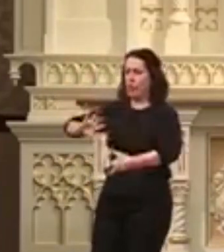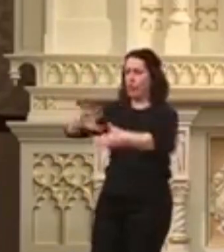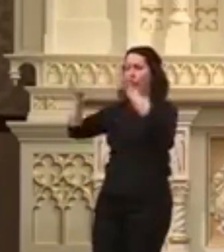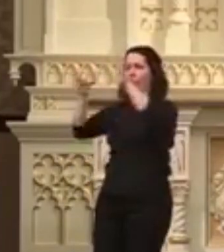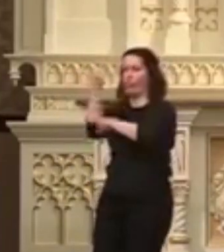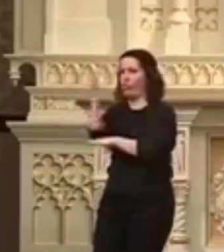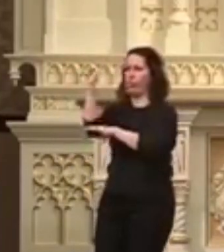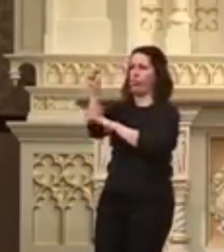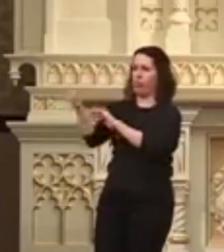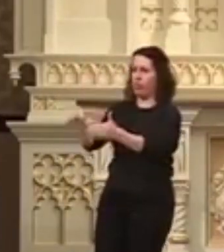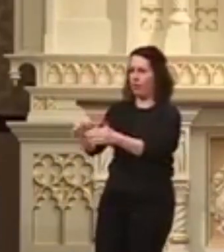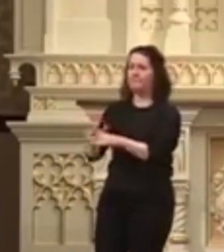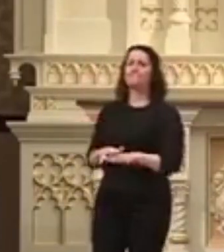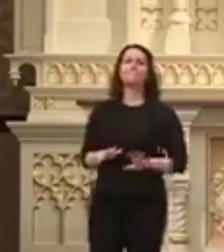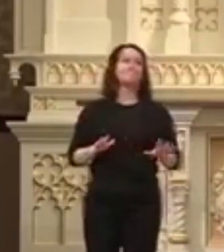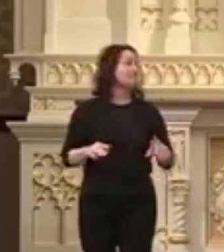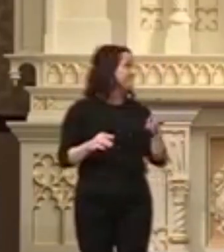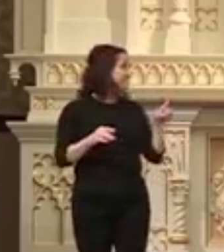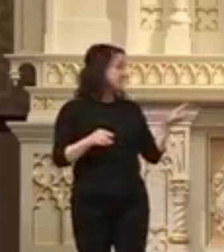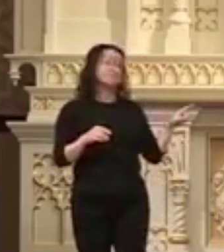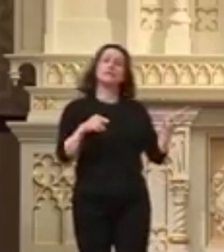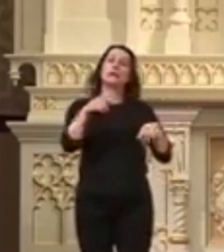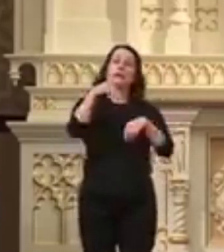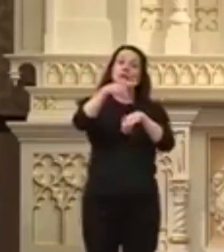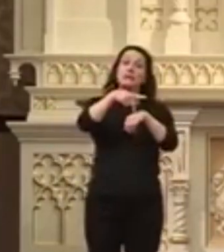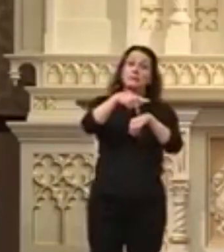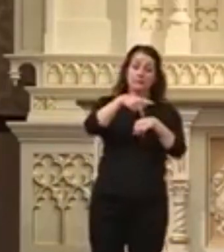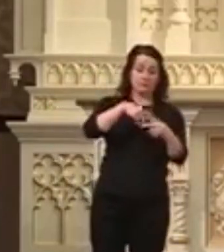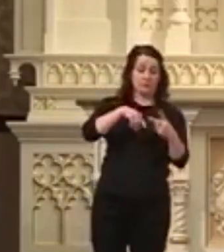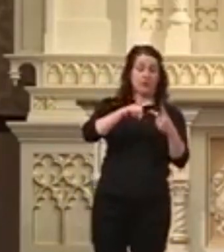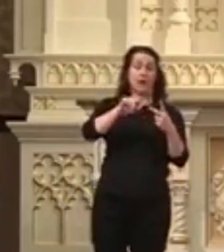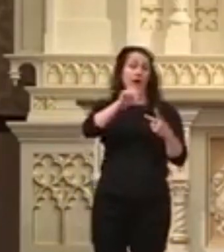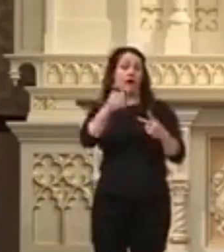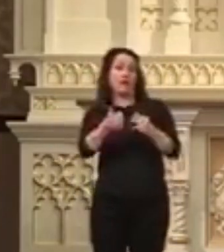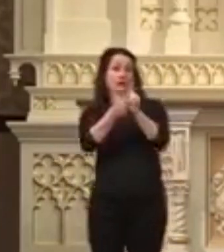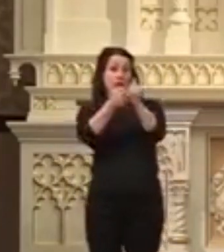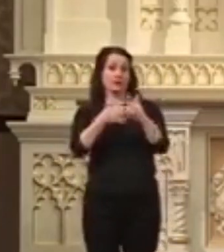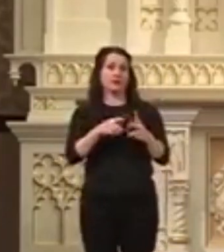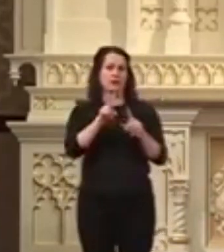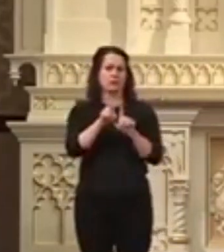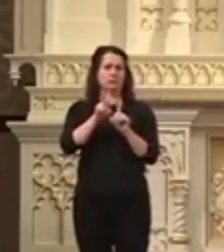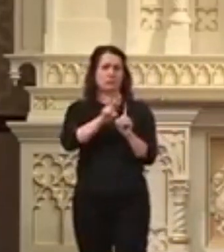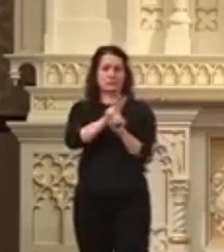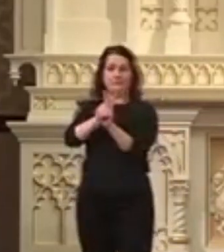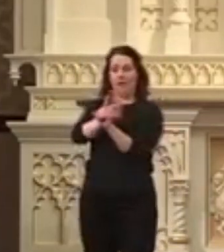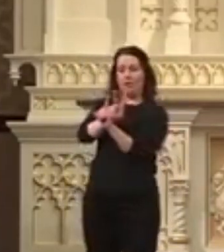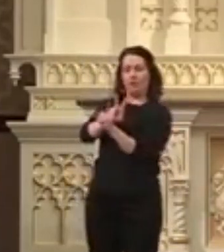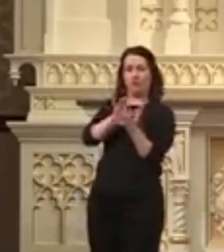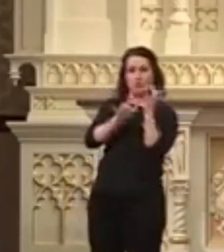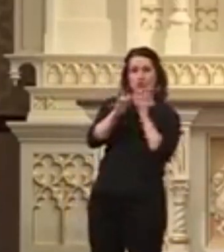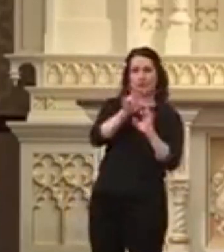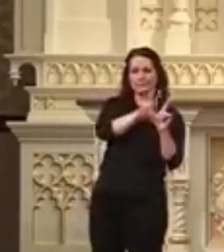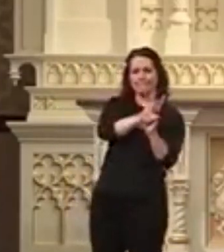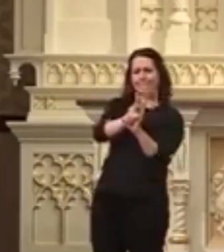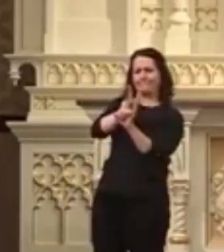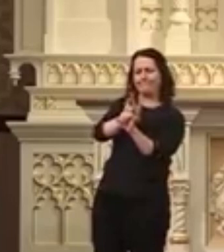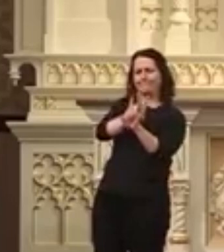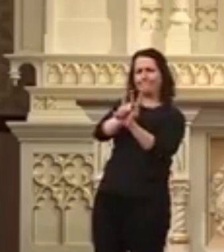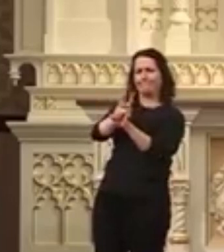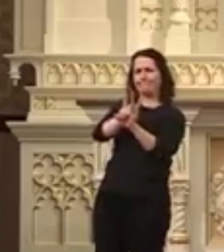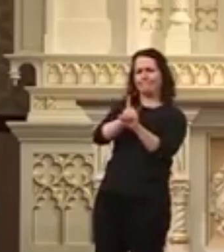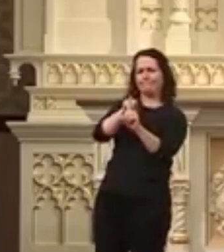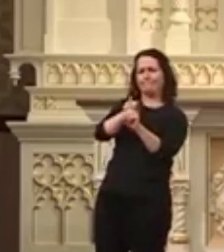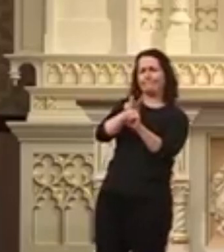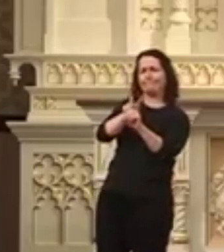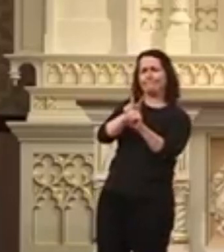Simon Peter and another disciple followed Jesus. Now the other disciple was known to the high